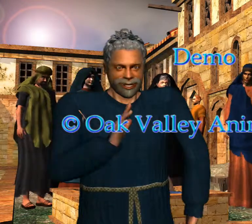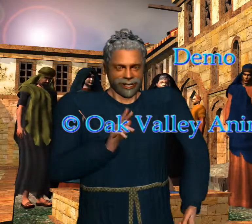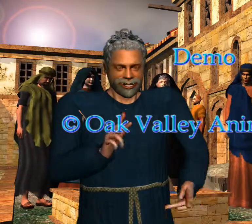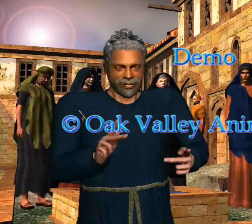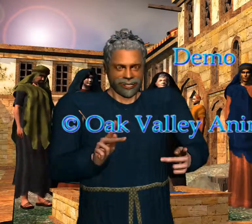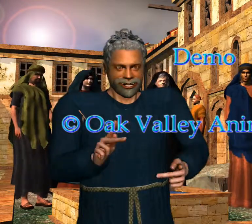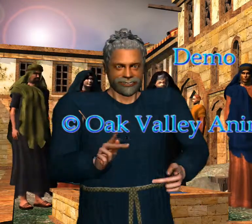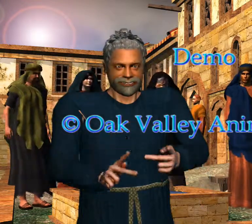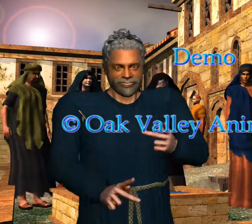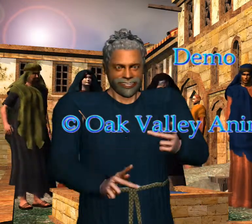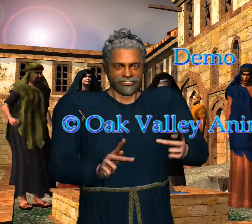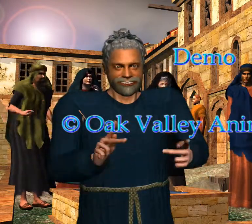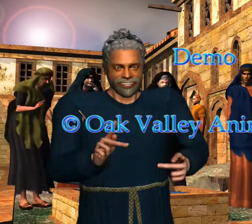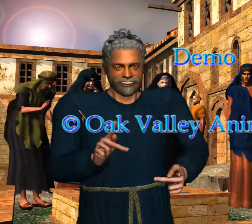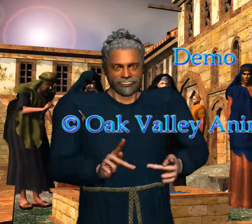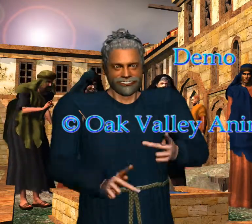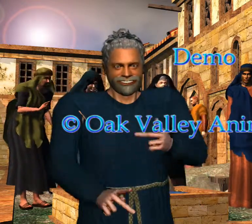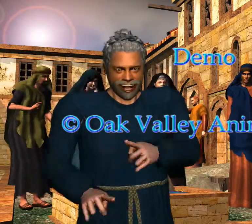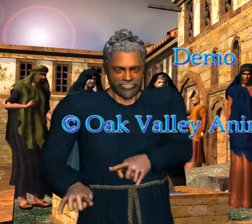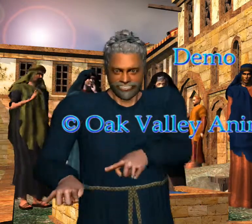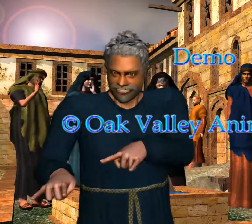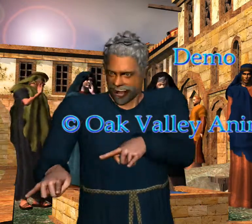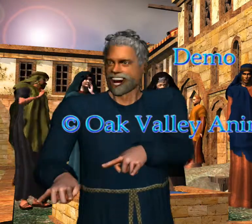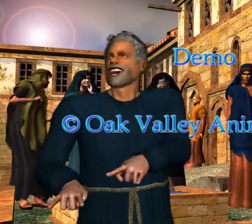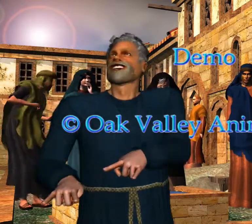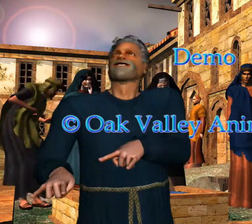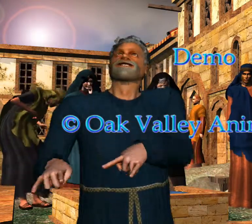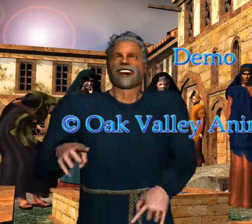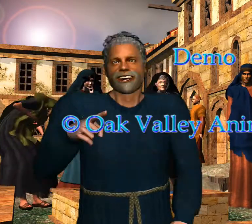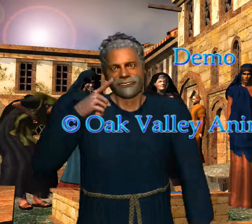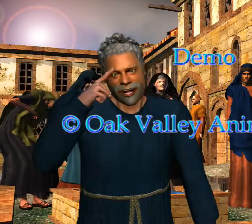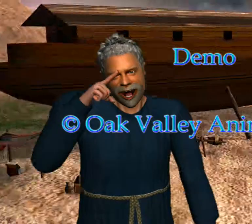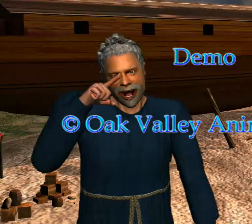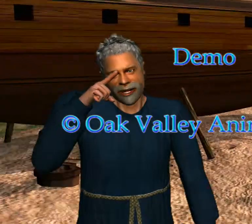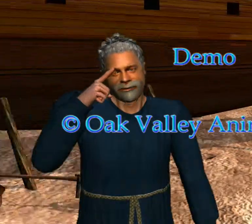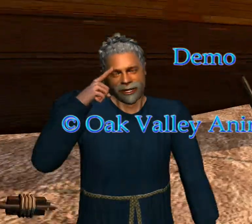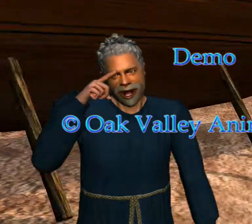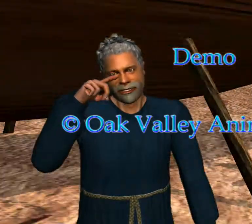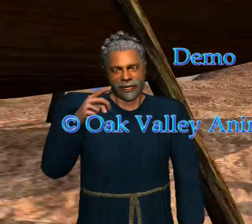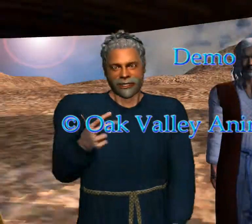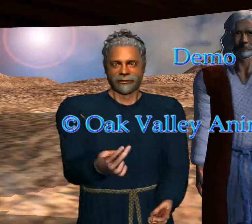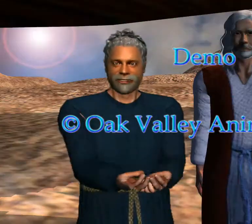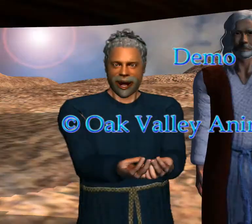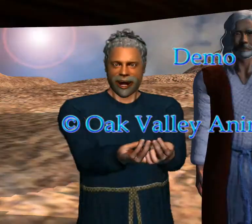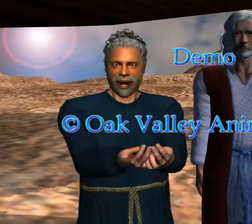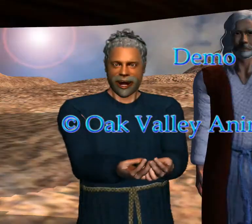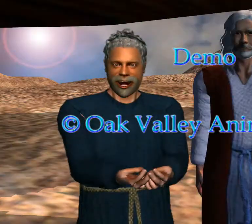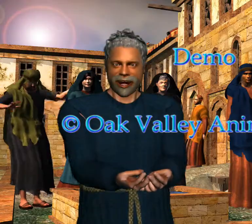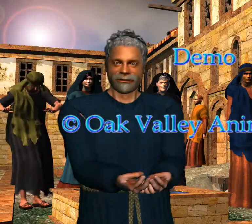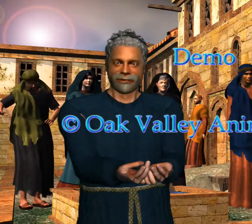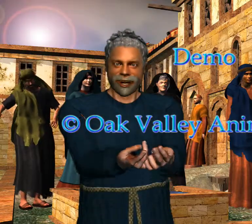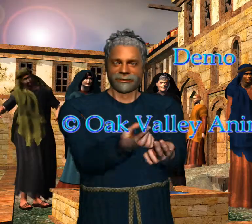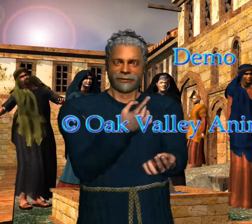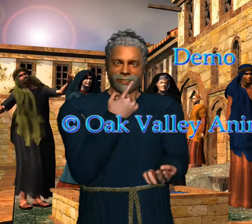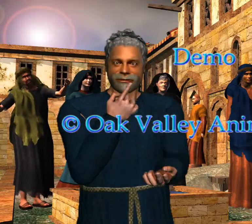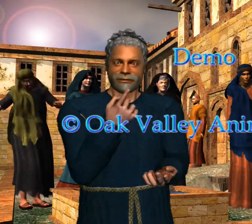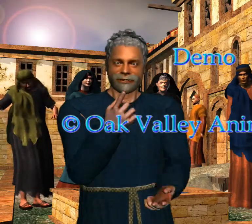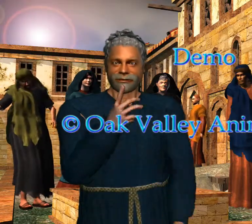man. People laughed and they would joke about Noah, his old boat, about a flood